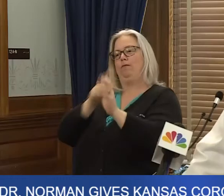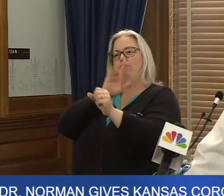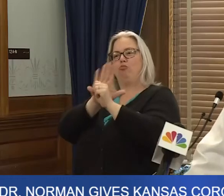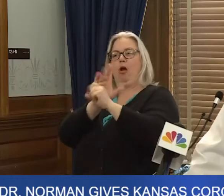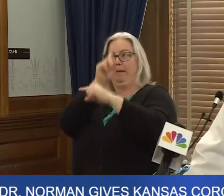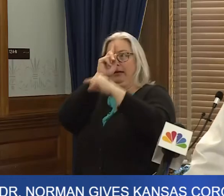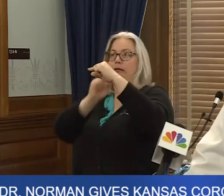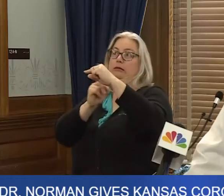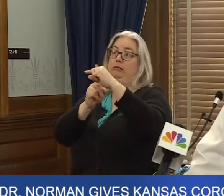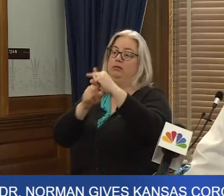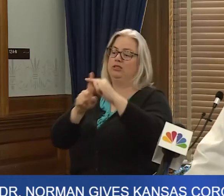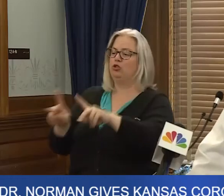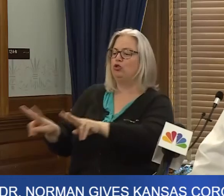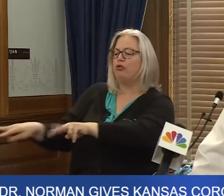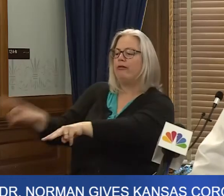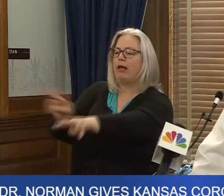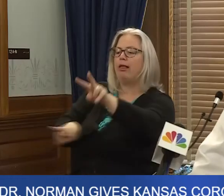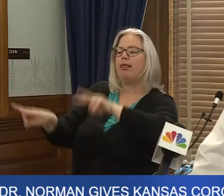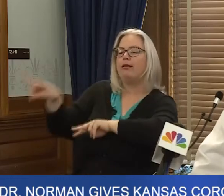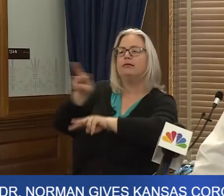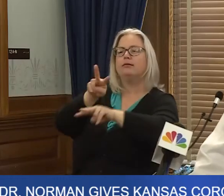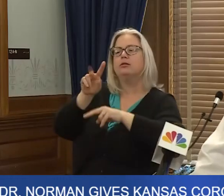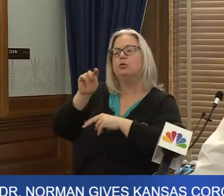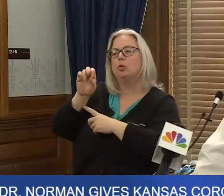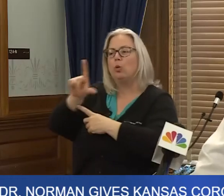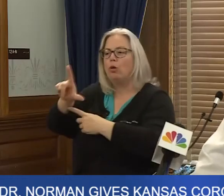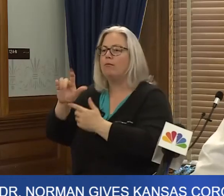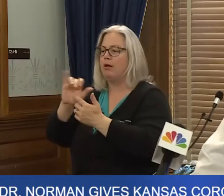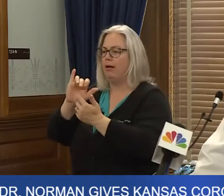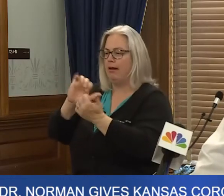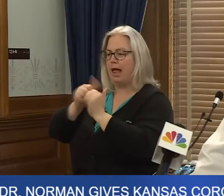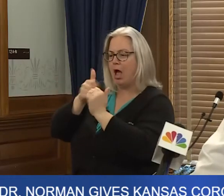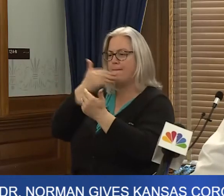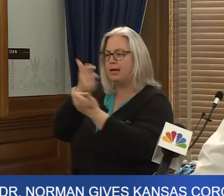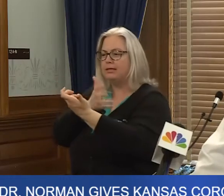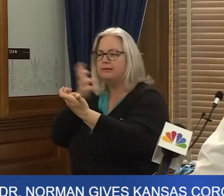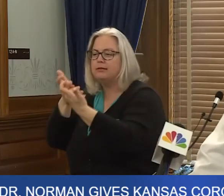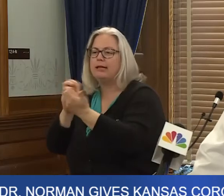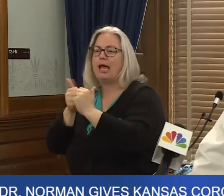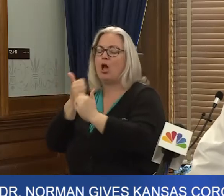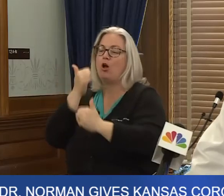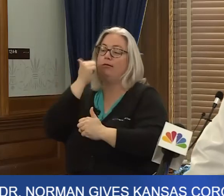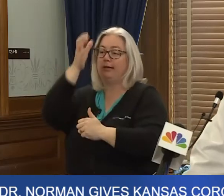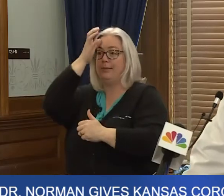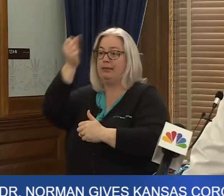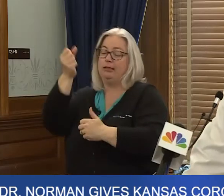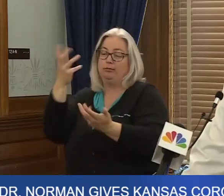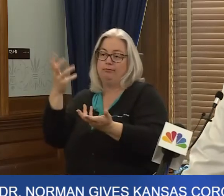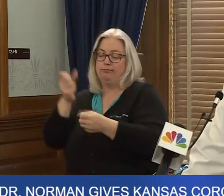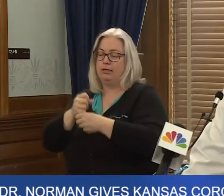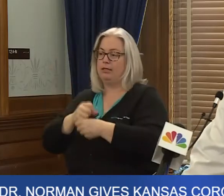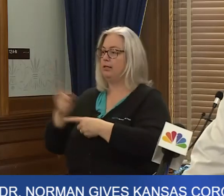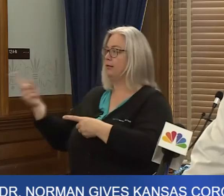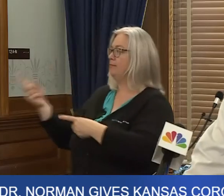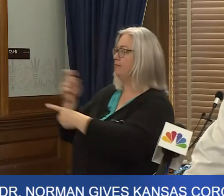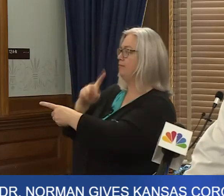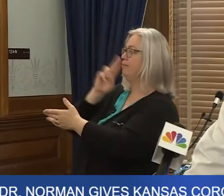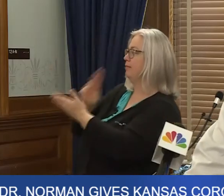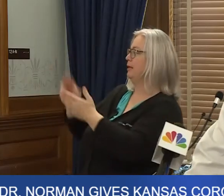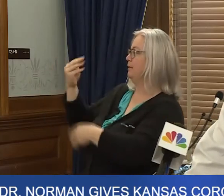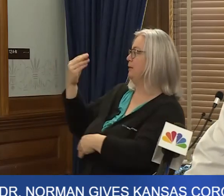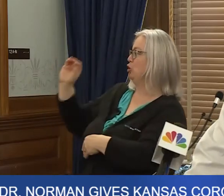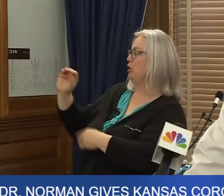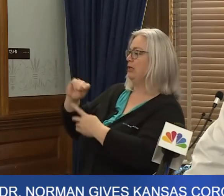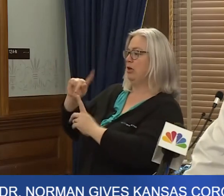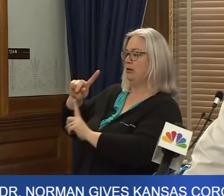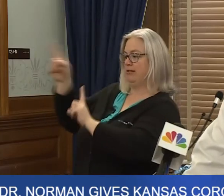tool and yet to be defined exactly as how it fits in and how practicable it is. Secretary, Missouri now says that it has